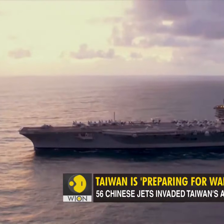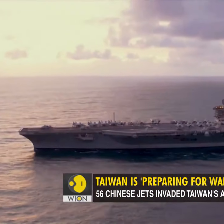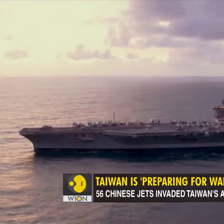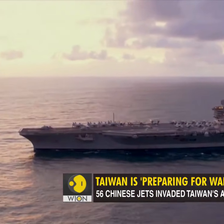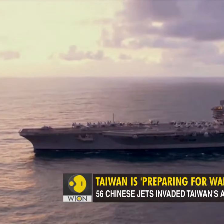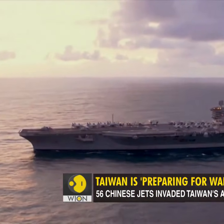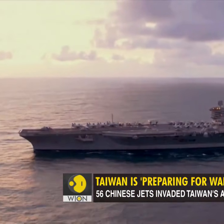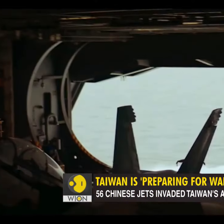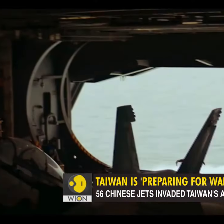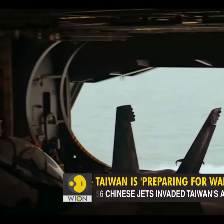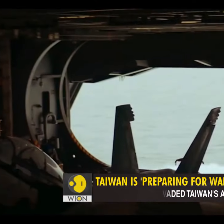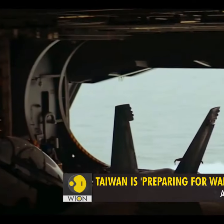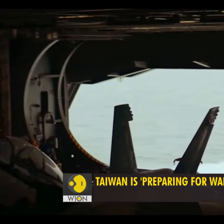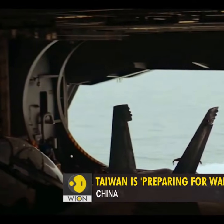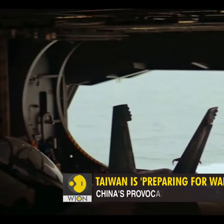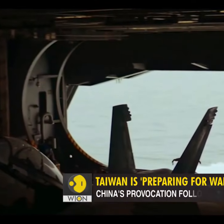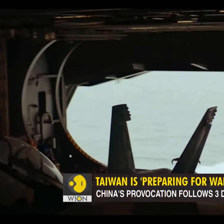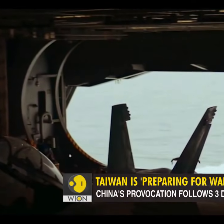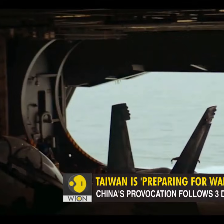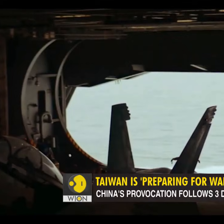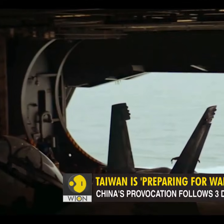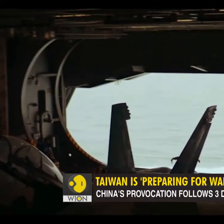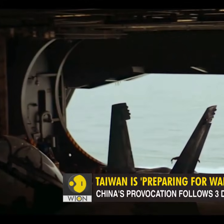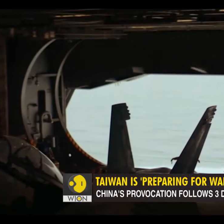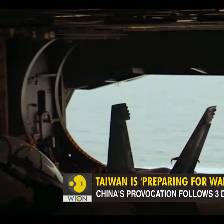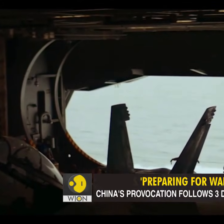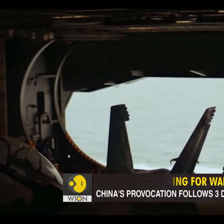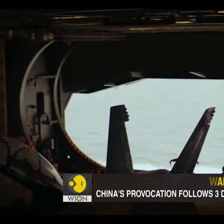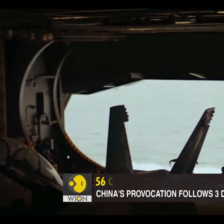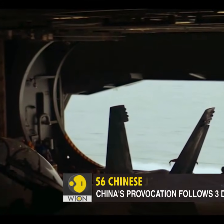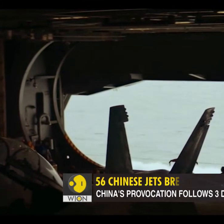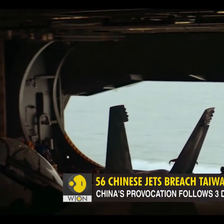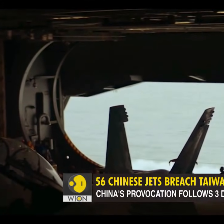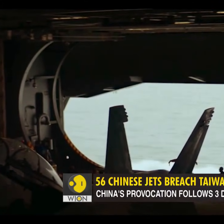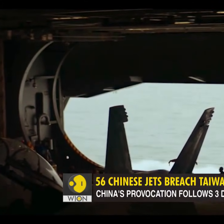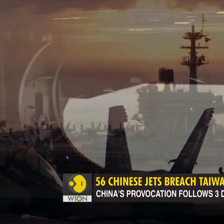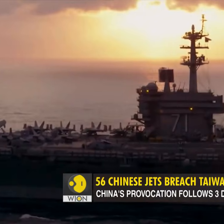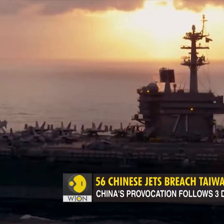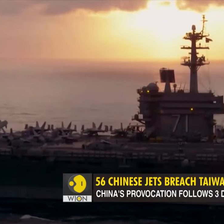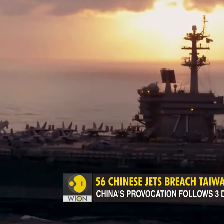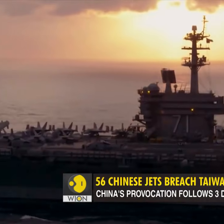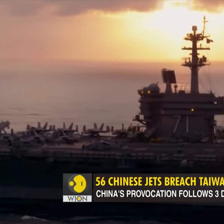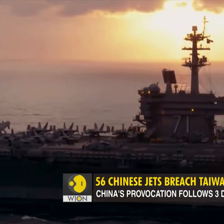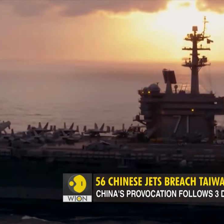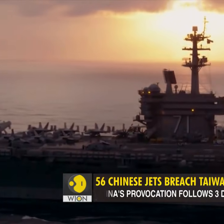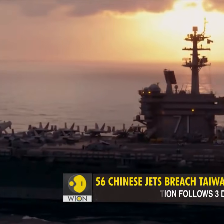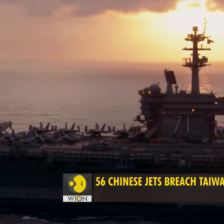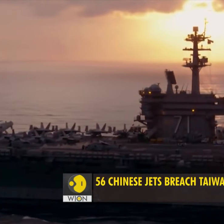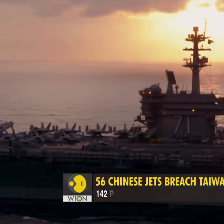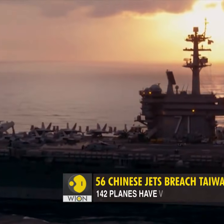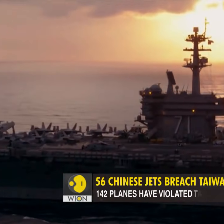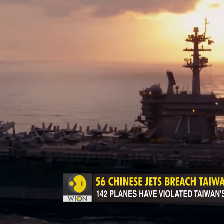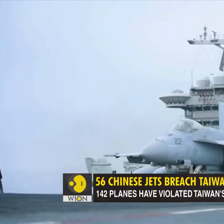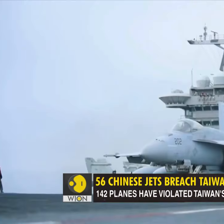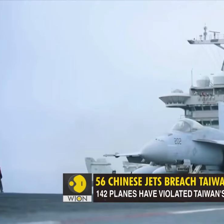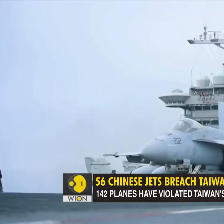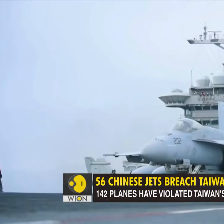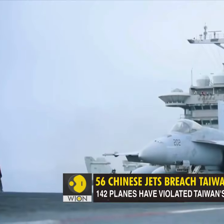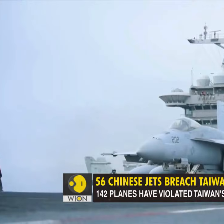For all their promises, it's unclear how far Taiwan's allies are willing to go. Would they fight back if and